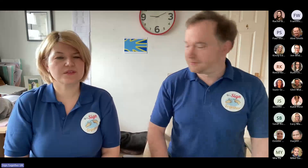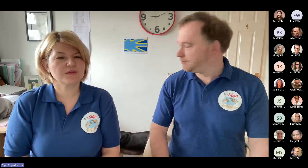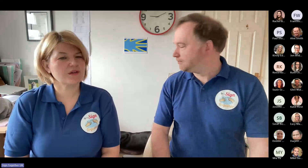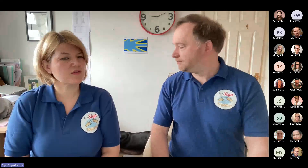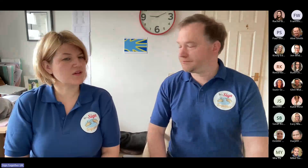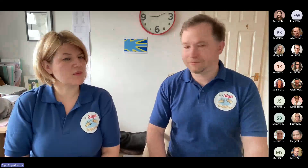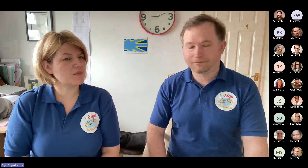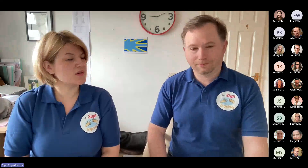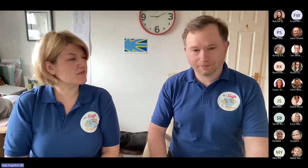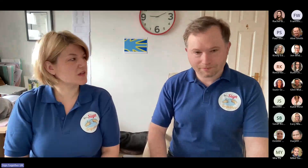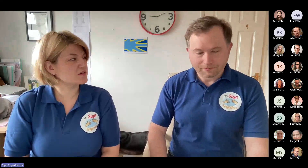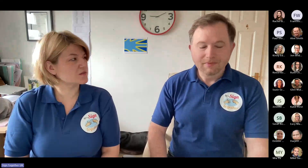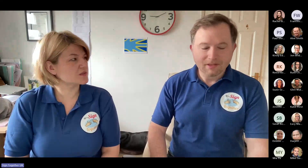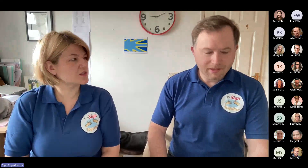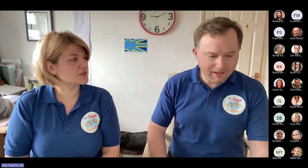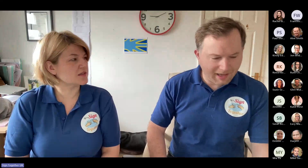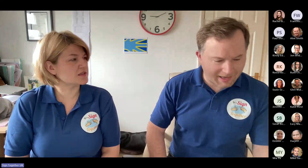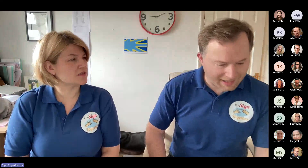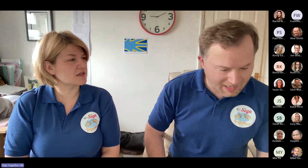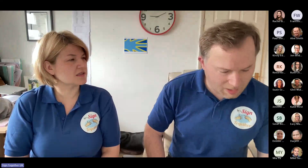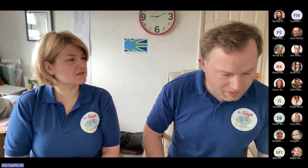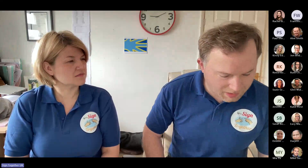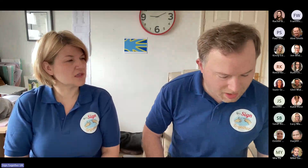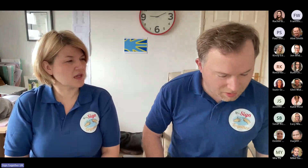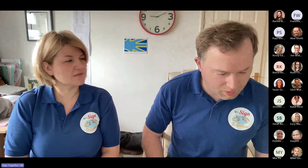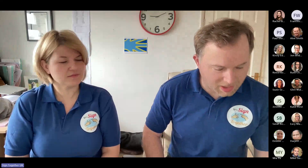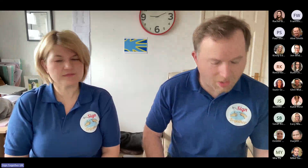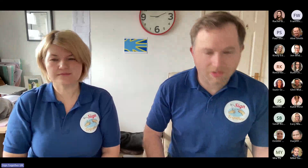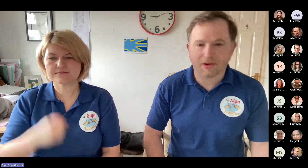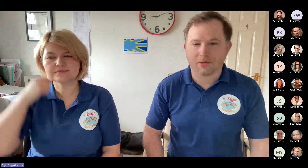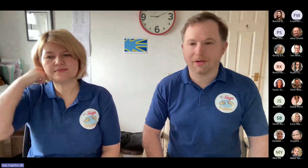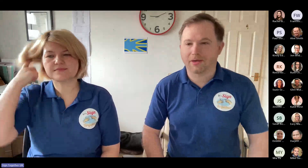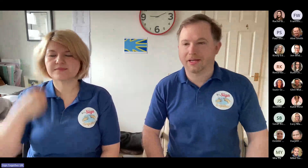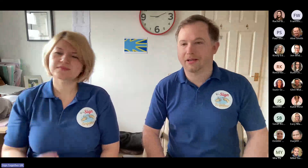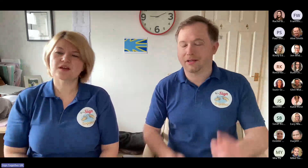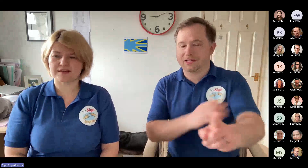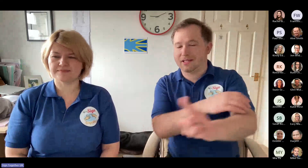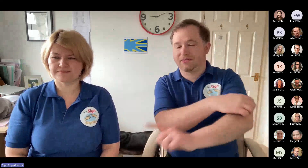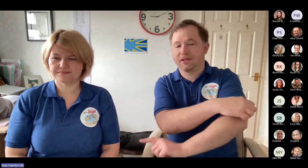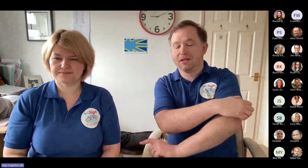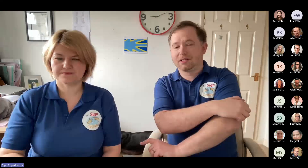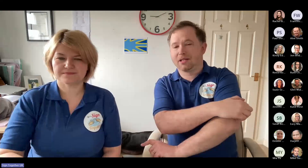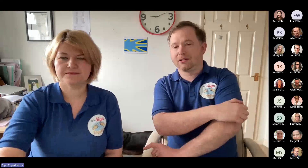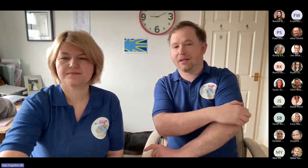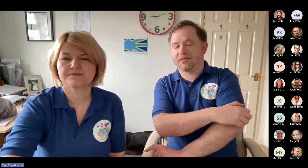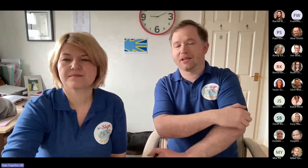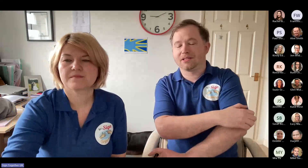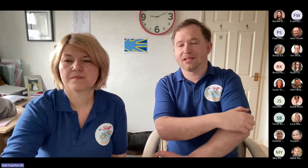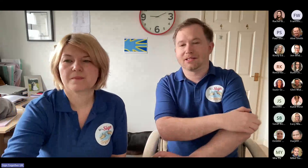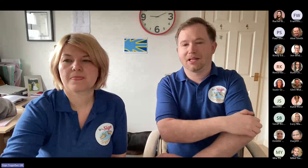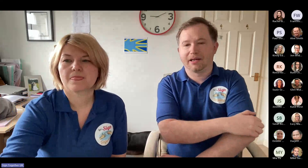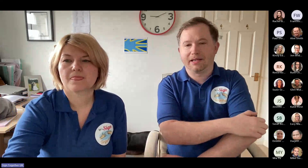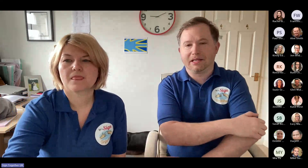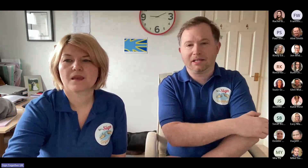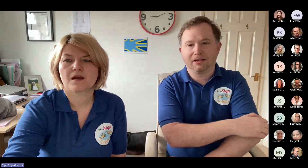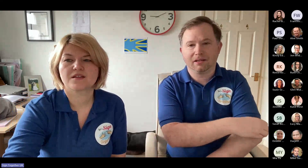Should we go through the alphabet briefly, or should we just share the slide? Yeah, we go through it quite quickly. Can they see if they can see the slide? I don't